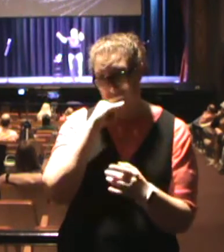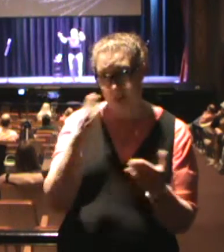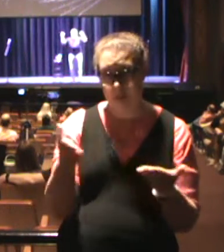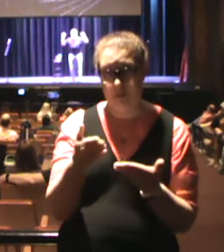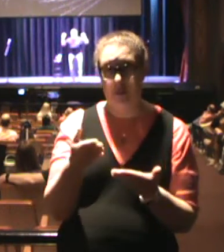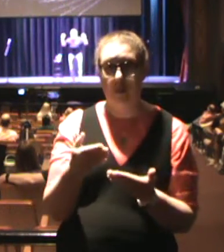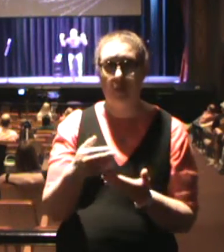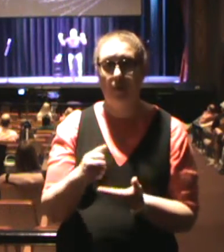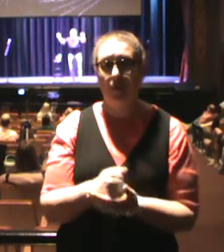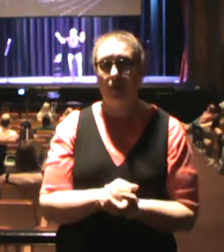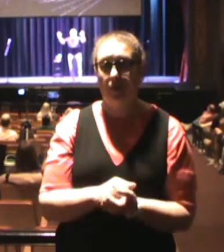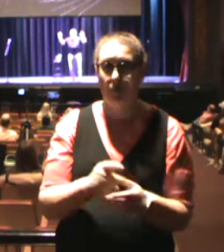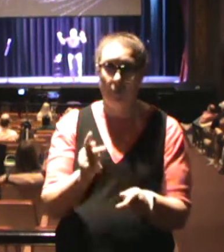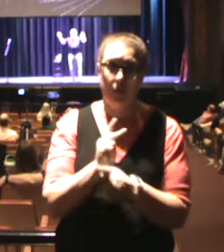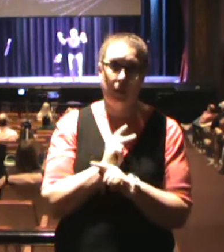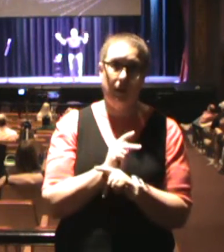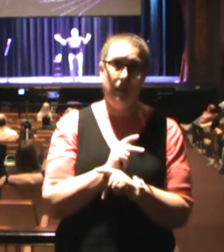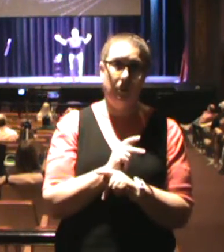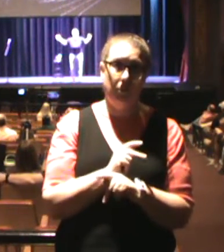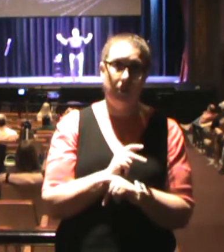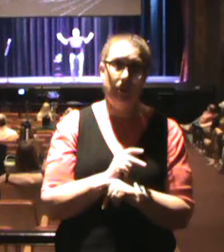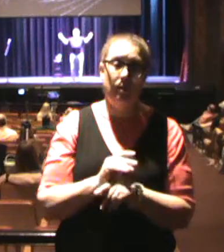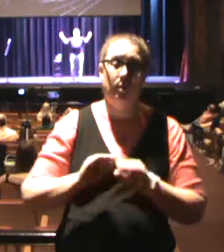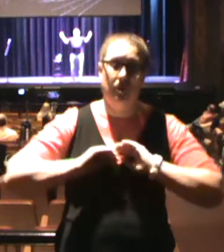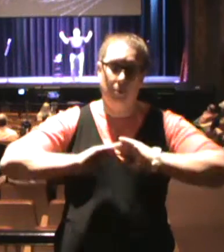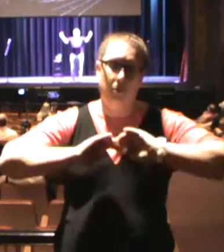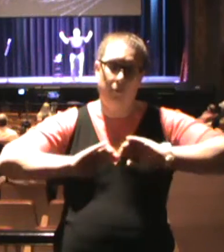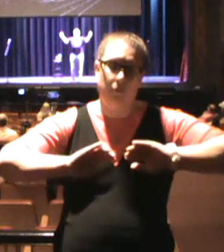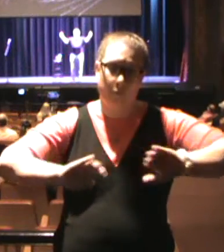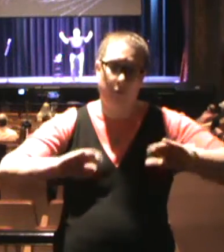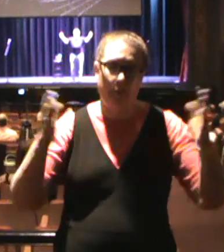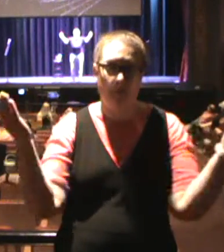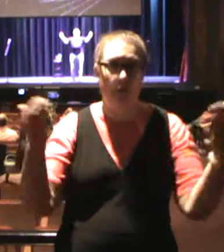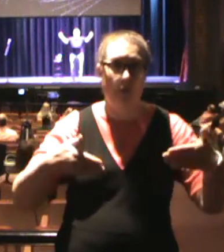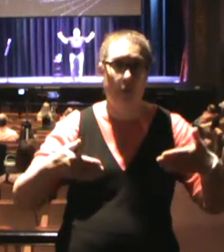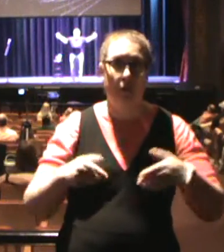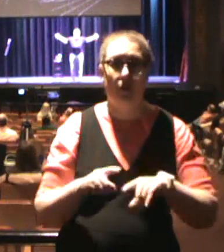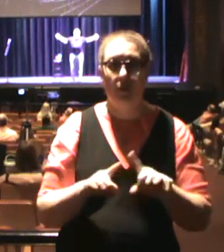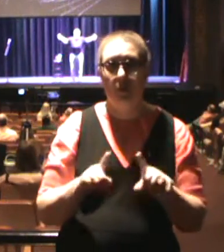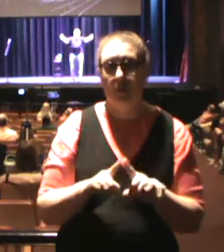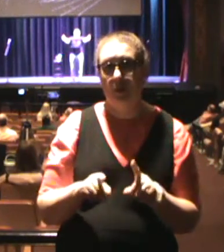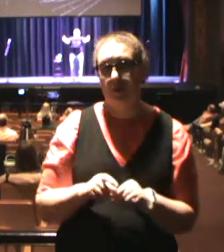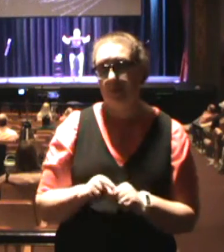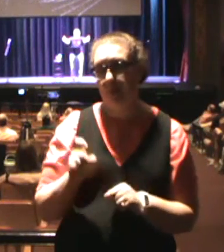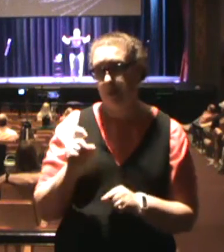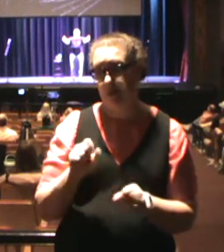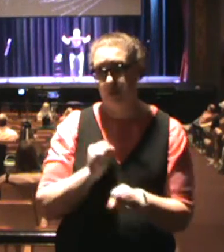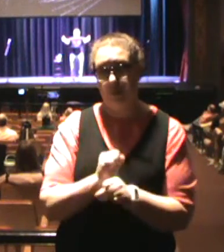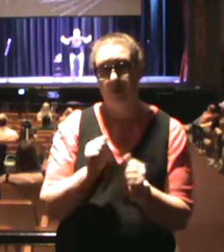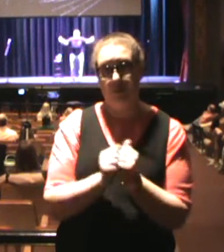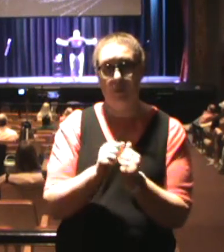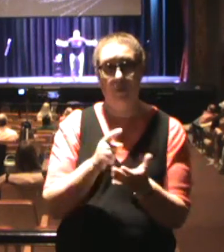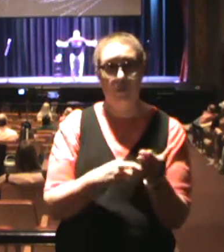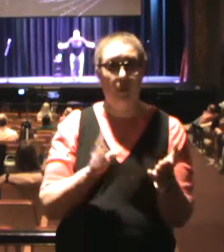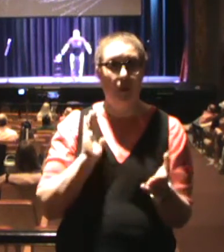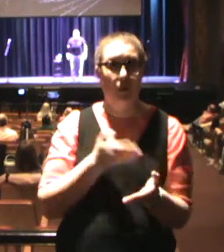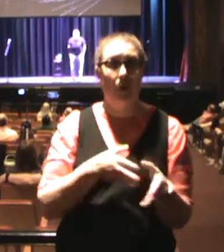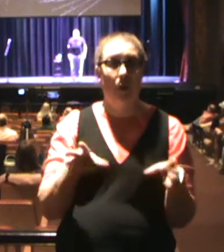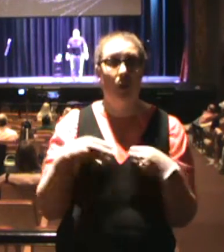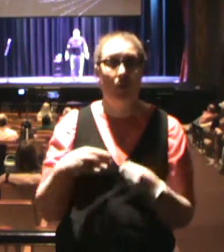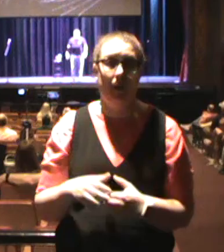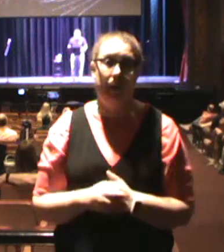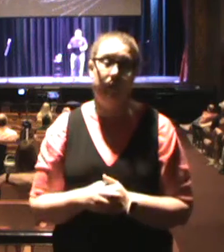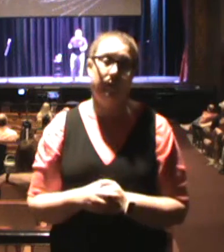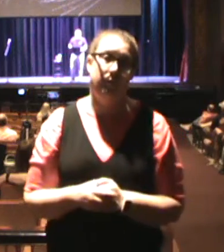people in this church so we can keep pushing back the darkness, but we have to work with what we got. And we can't do more than